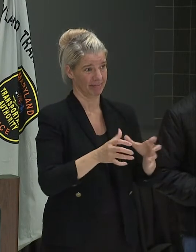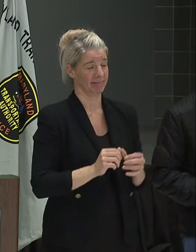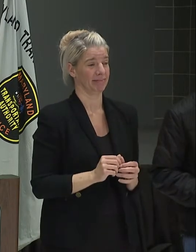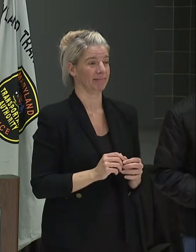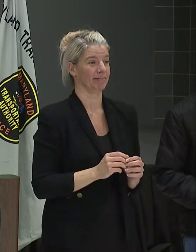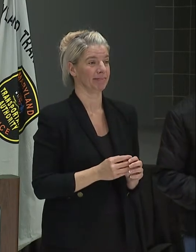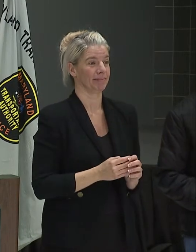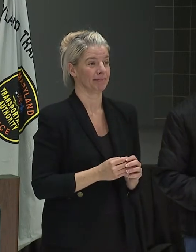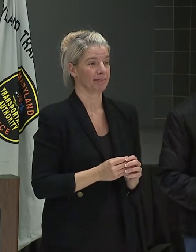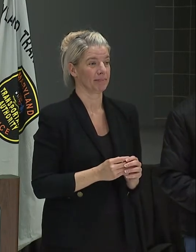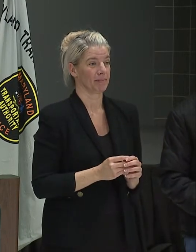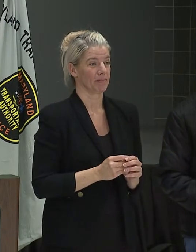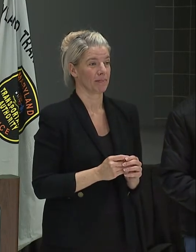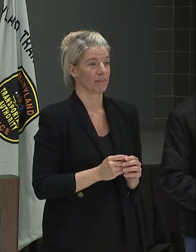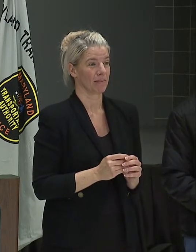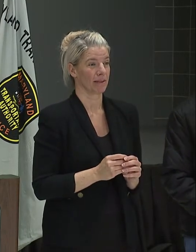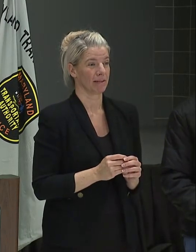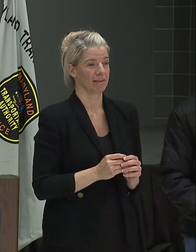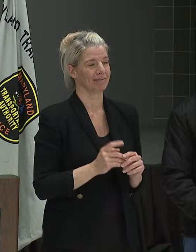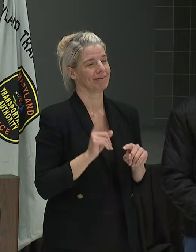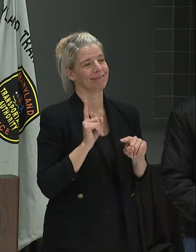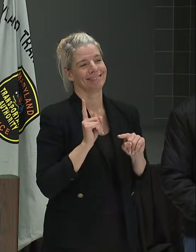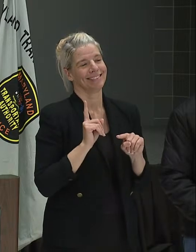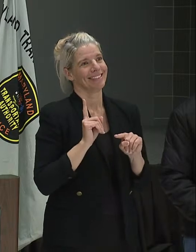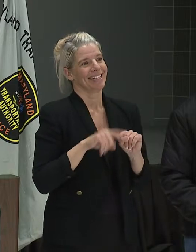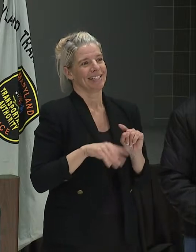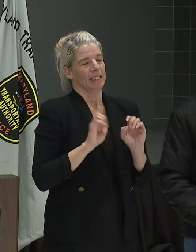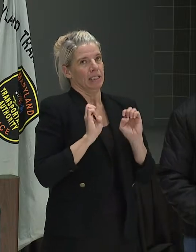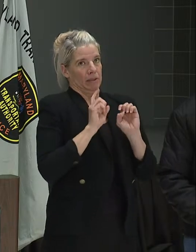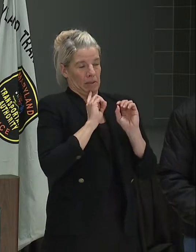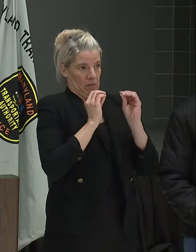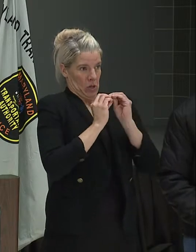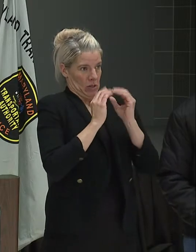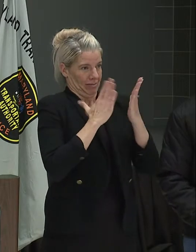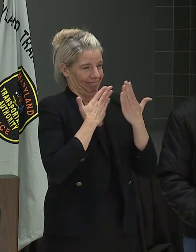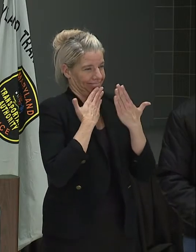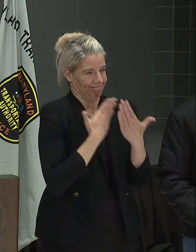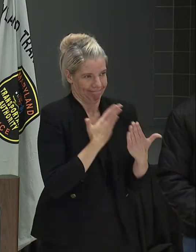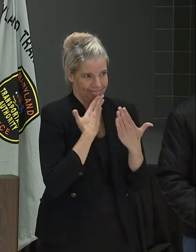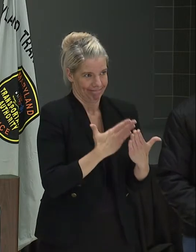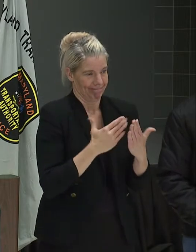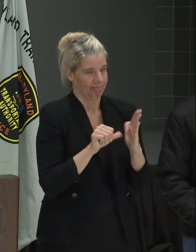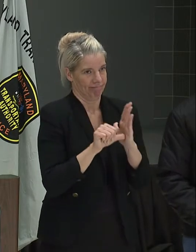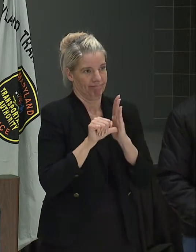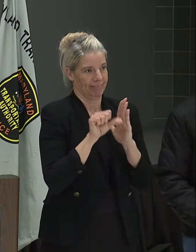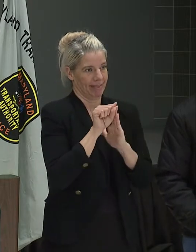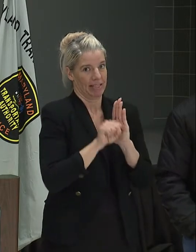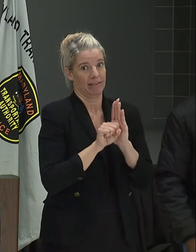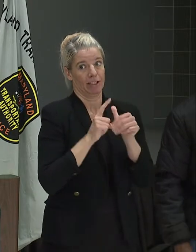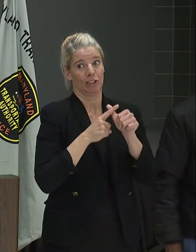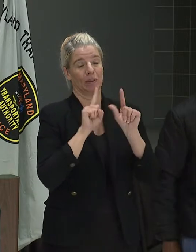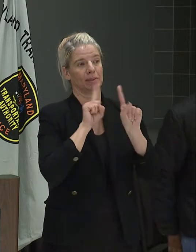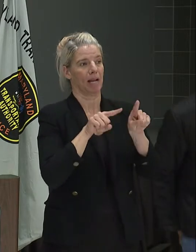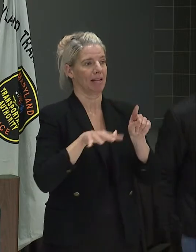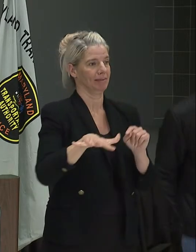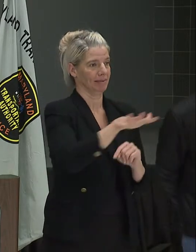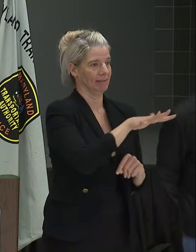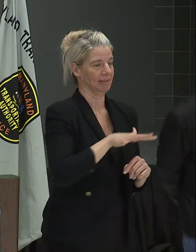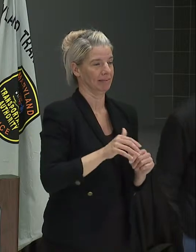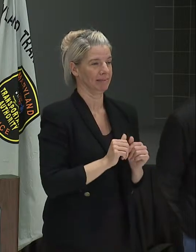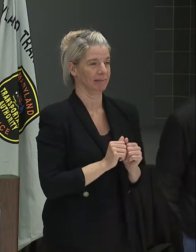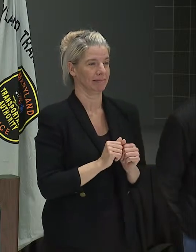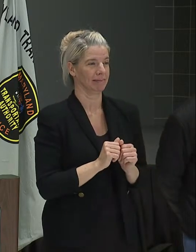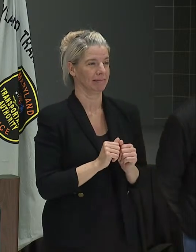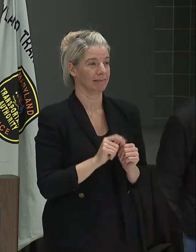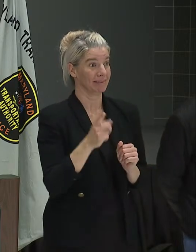I could not be more thankful and impressed by this state's response, where we've watched an entire state rally